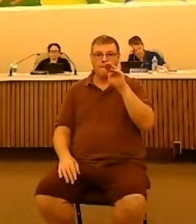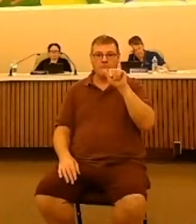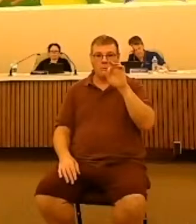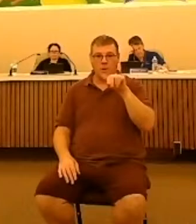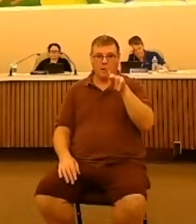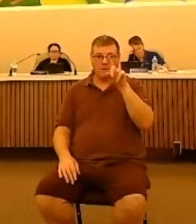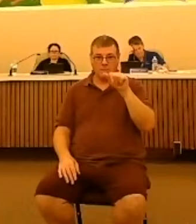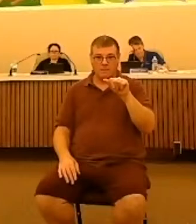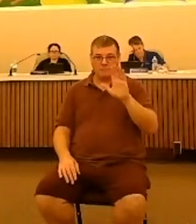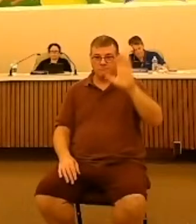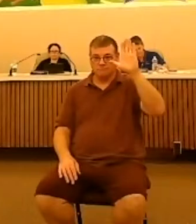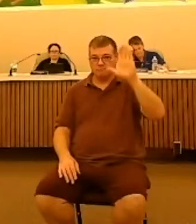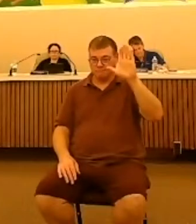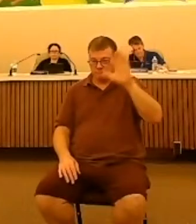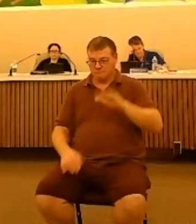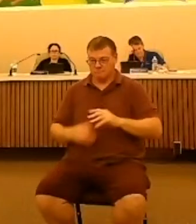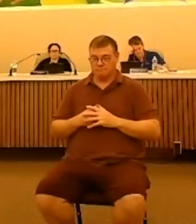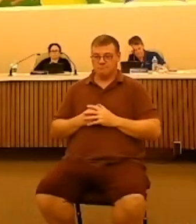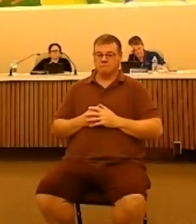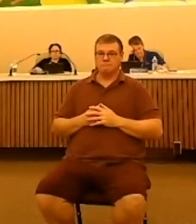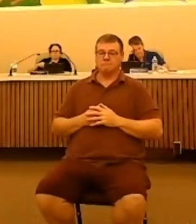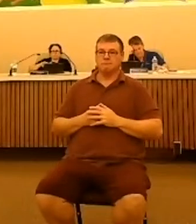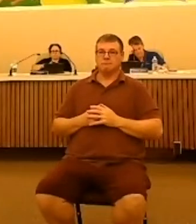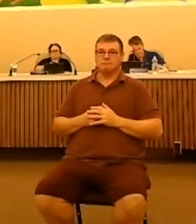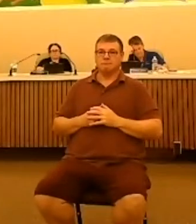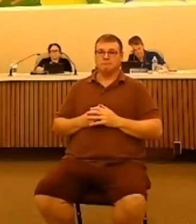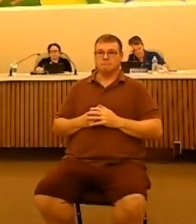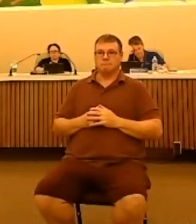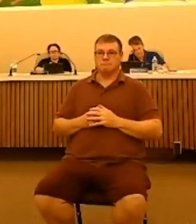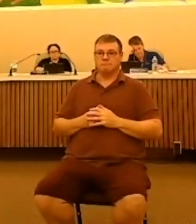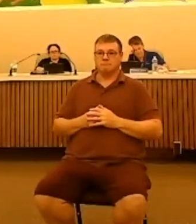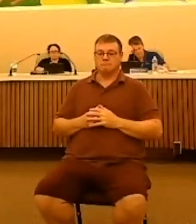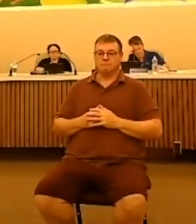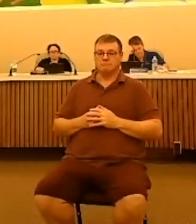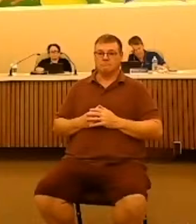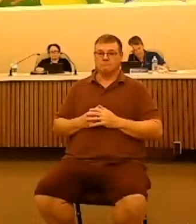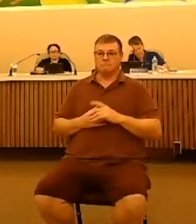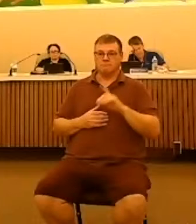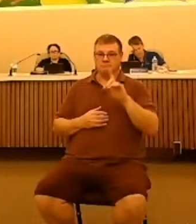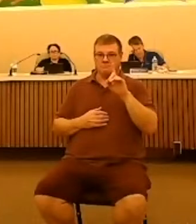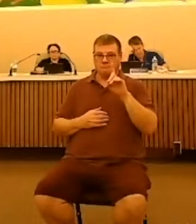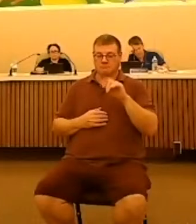a hand raised. Give me just a second. There we go.